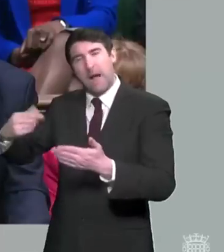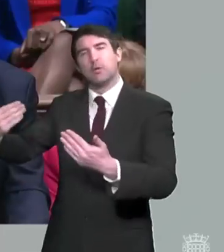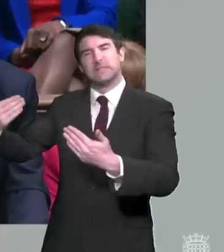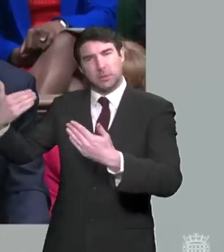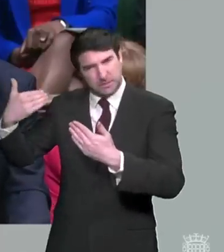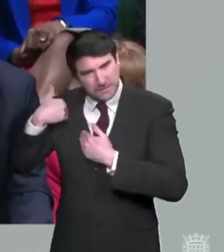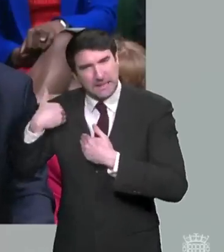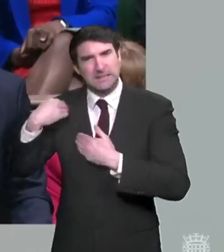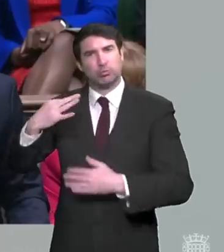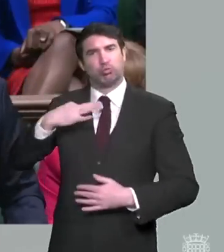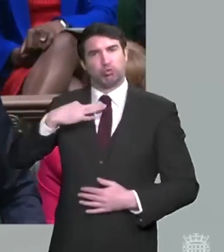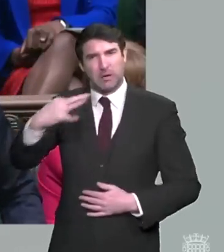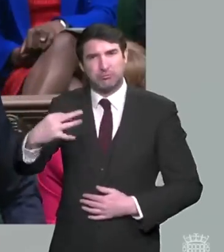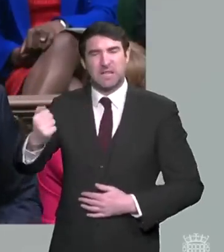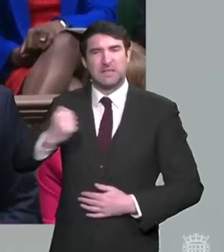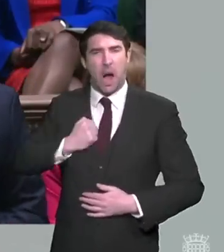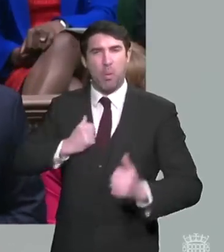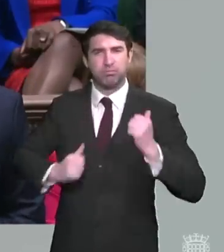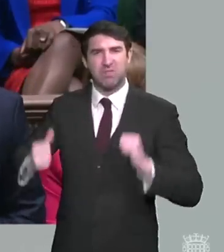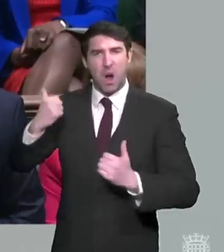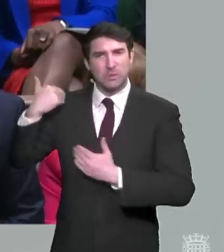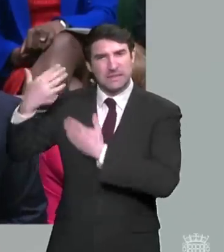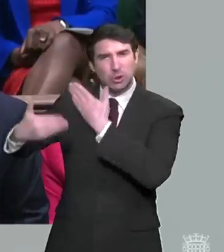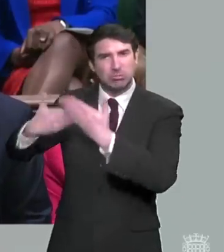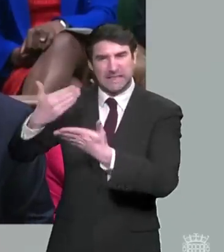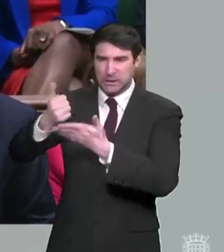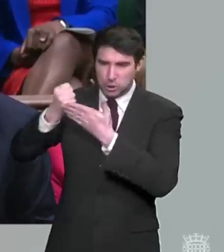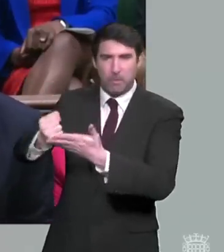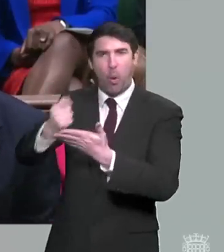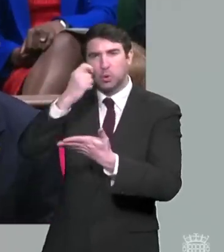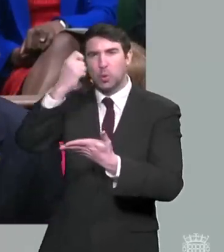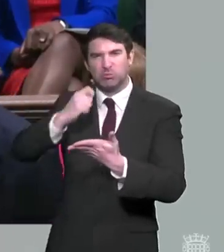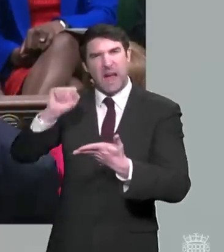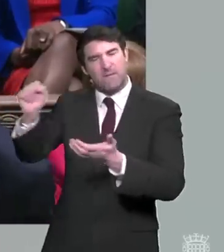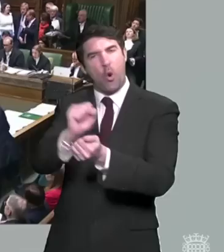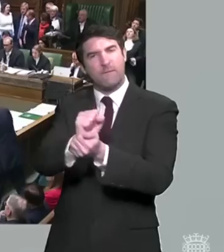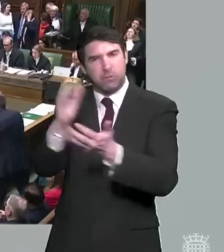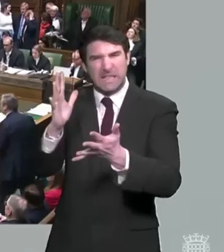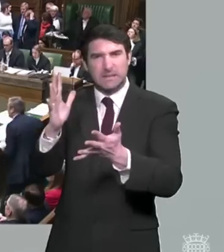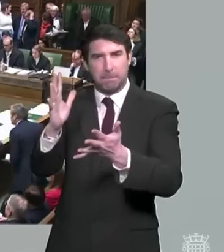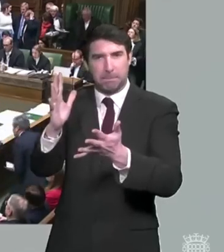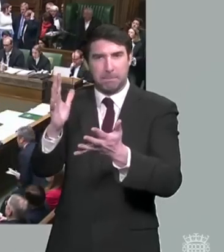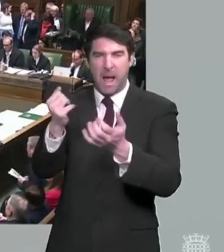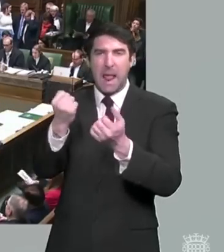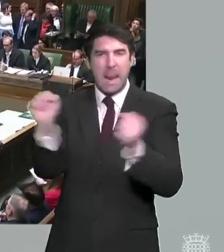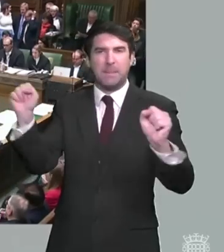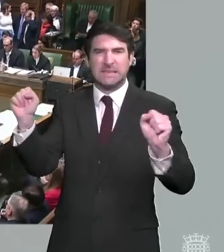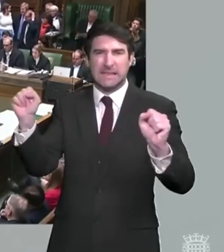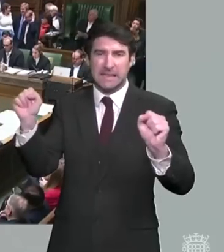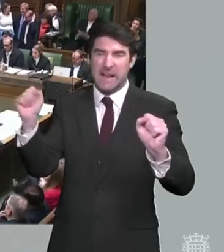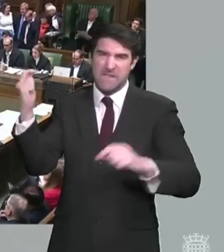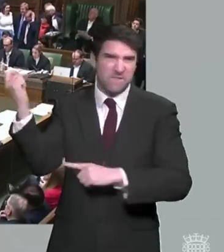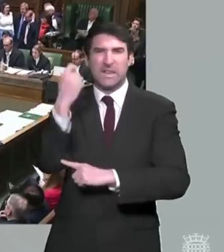us and support Ukraine's fight for freedom, liberty and victory. Prime